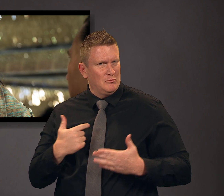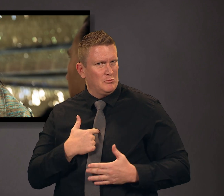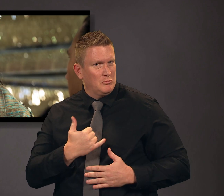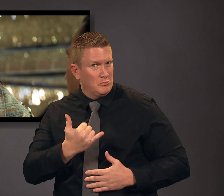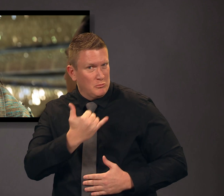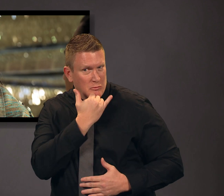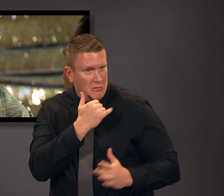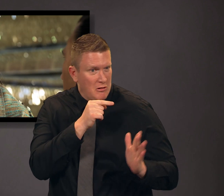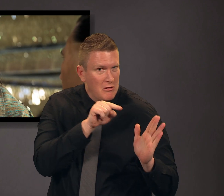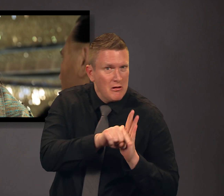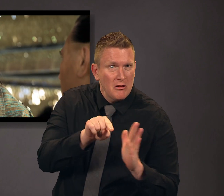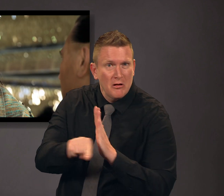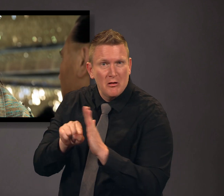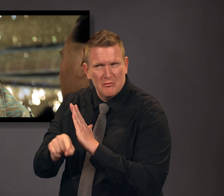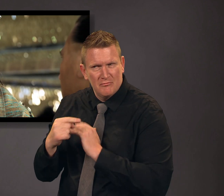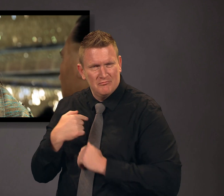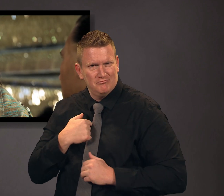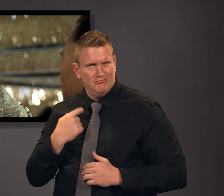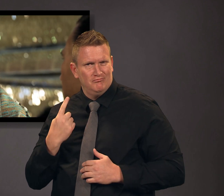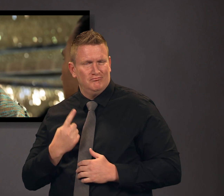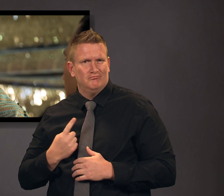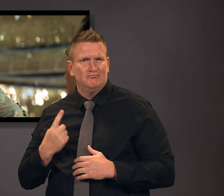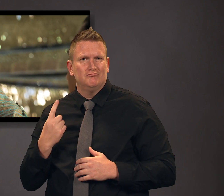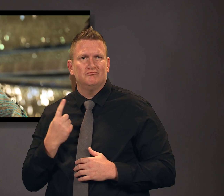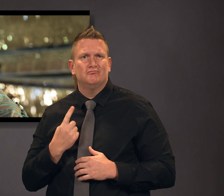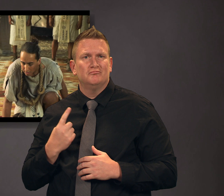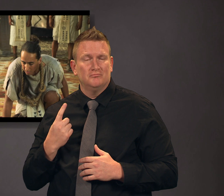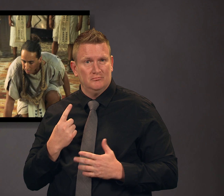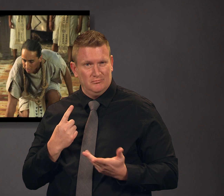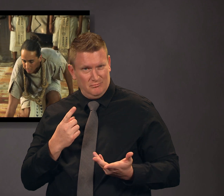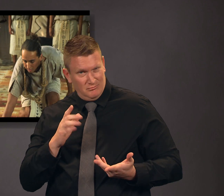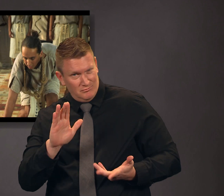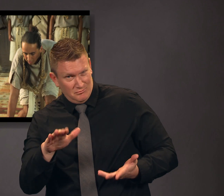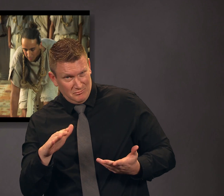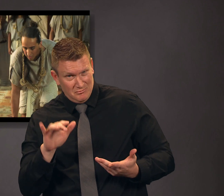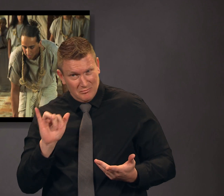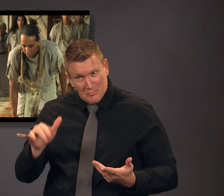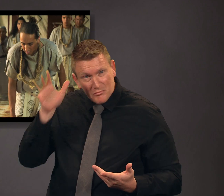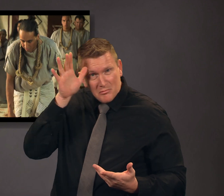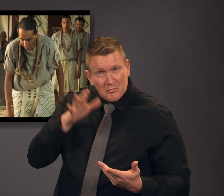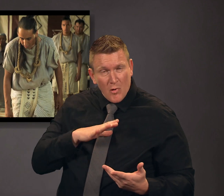But I fear that I have done wrong in slaying my servants.